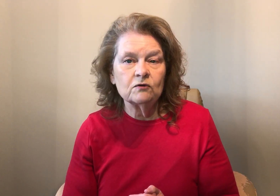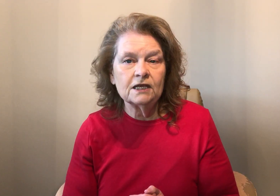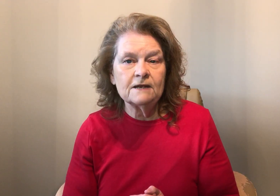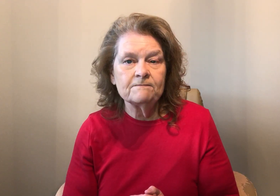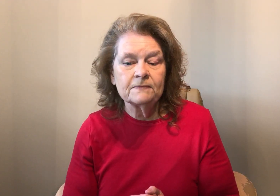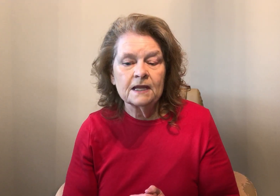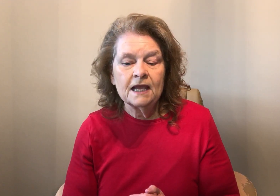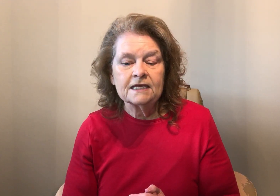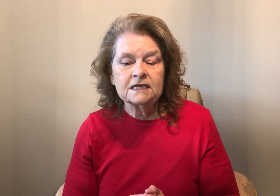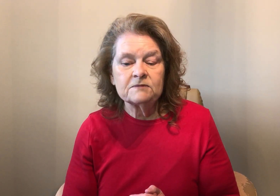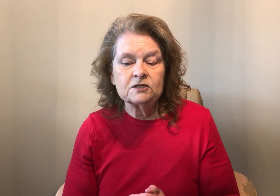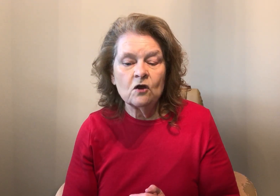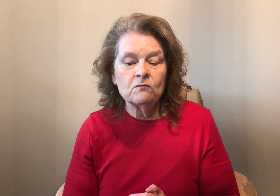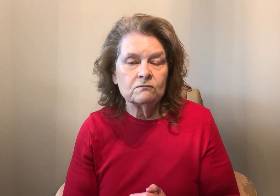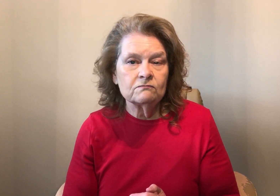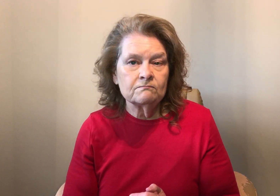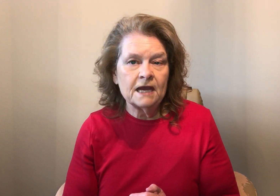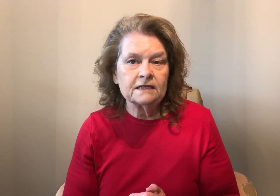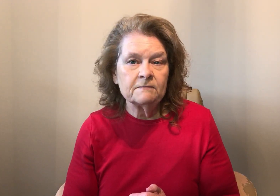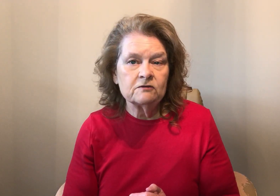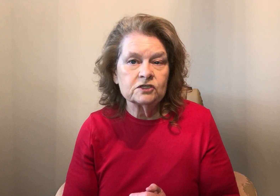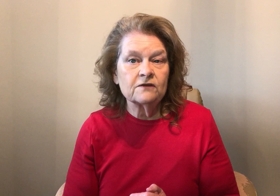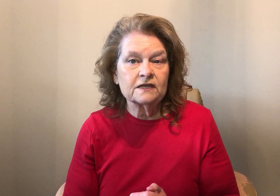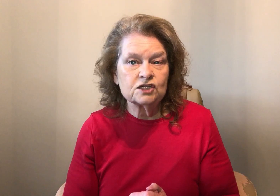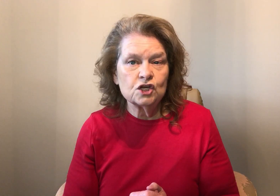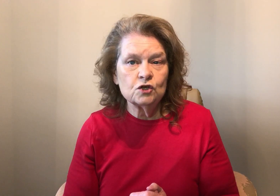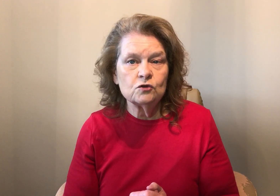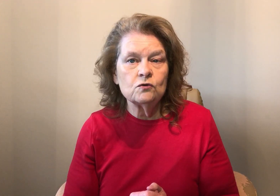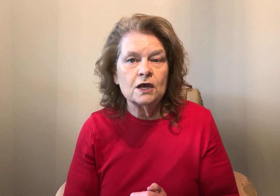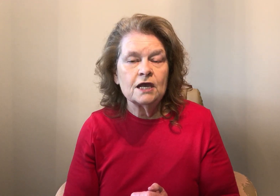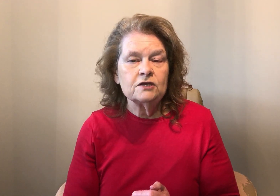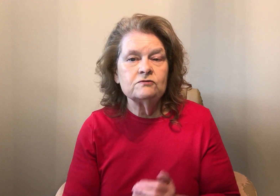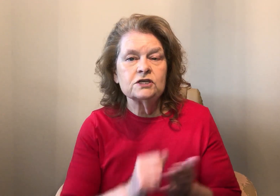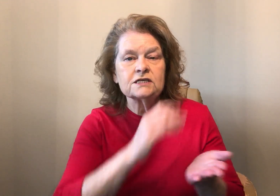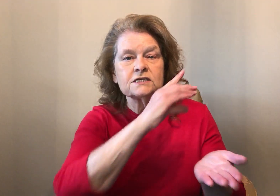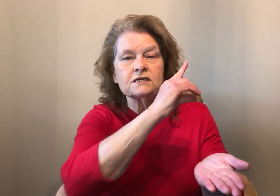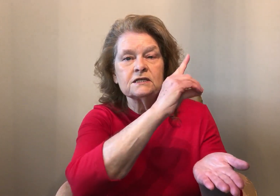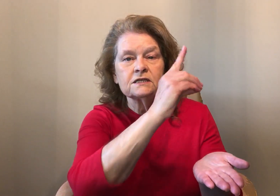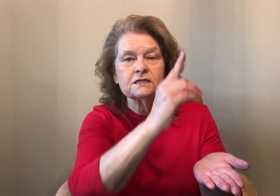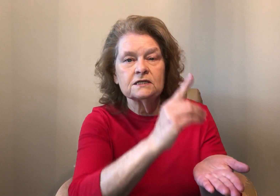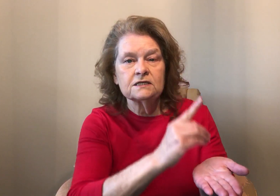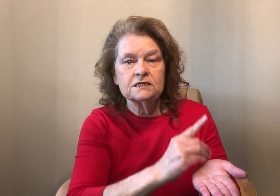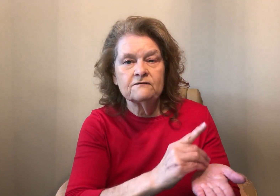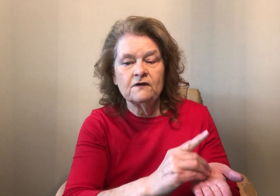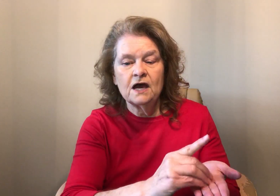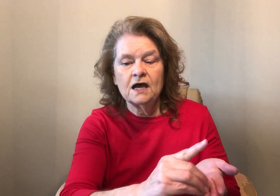holy, except you don't make the motion of the two, you just divine.